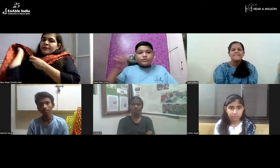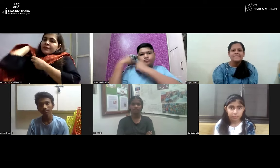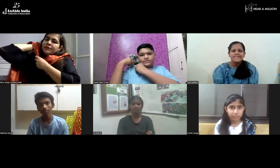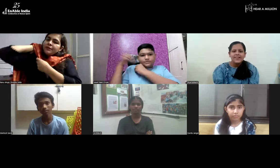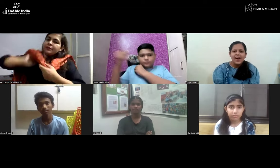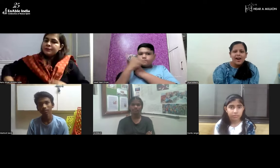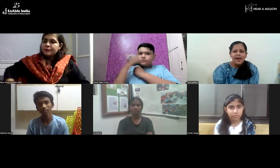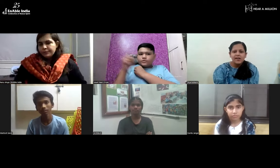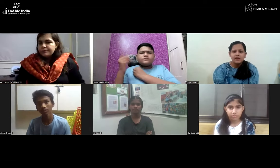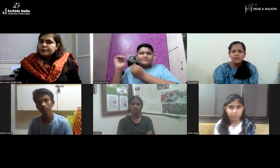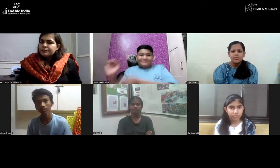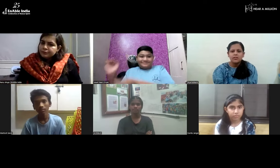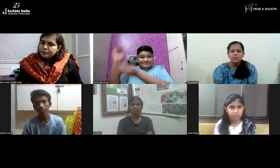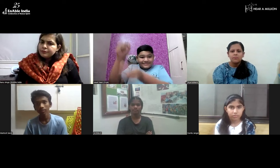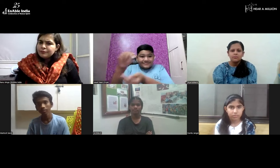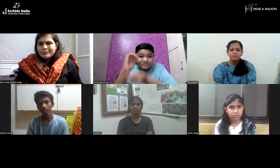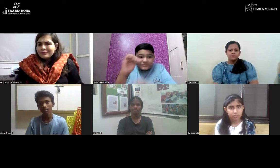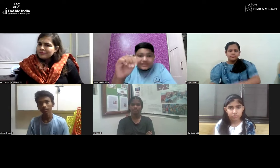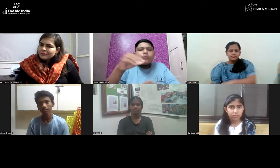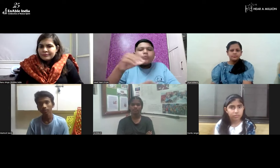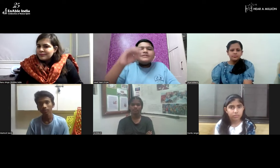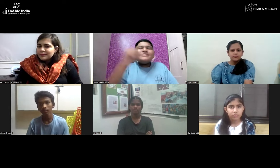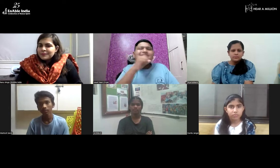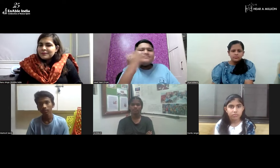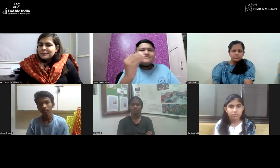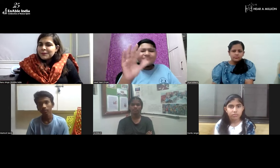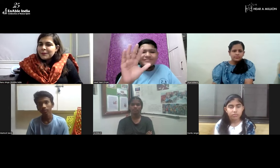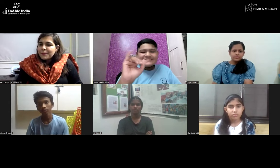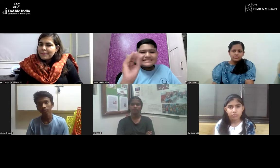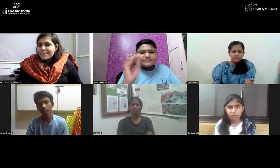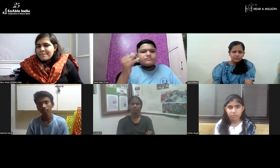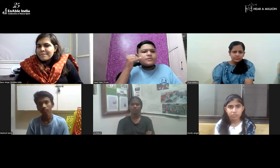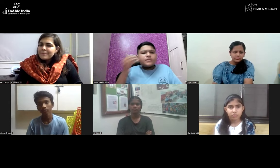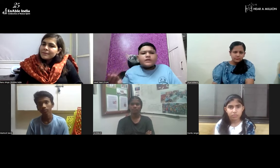Okay, I hope you can see me clearly. So it's different for